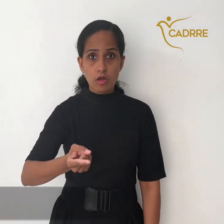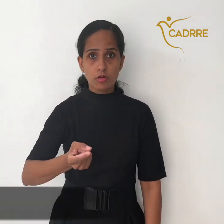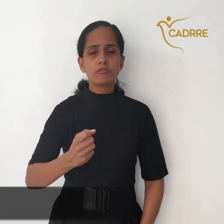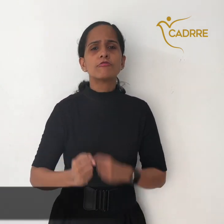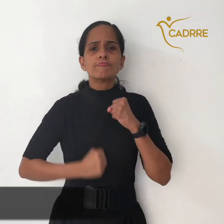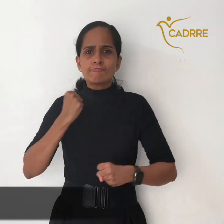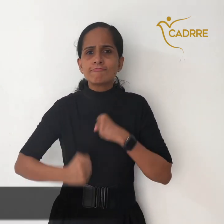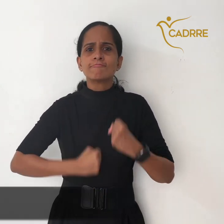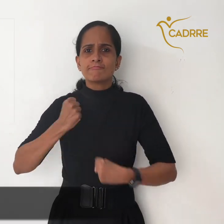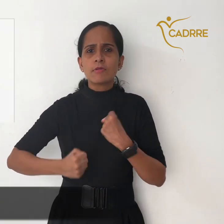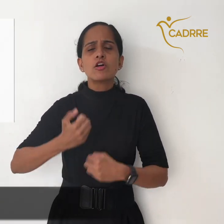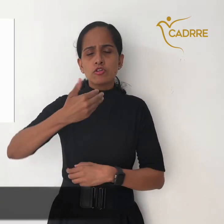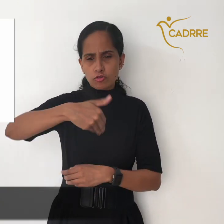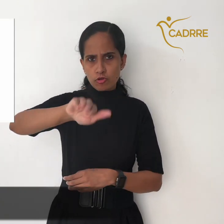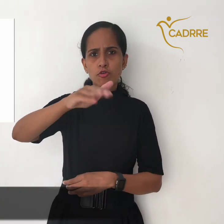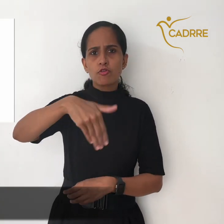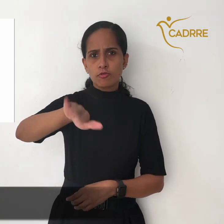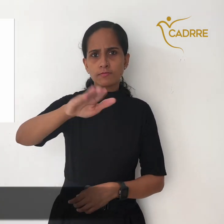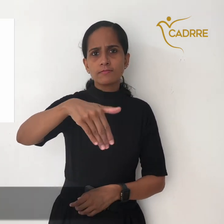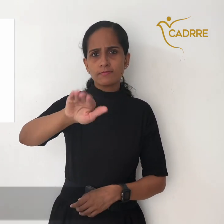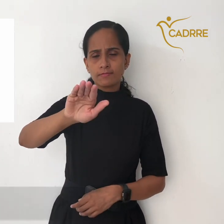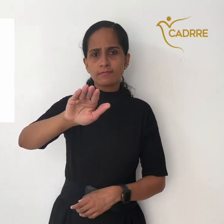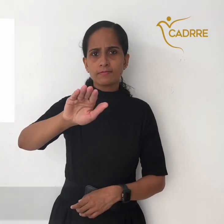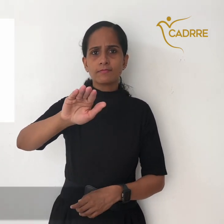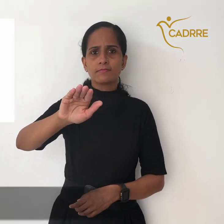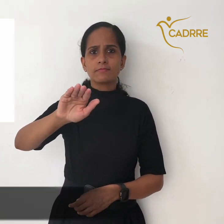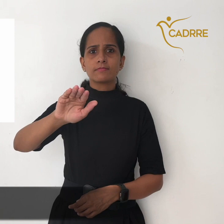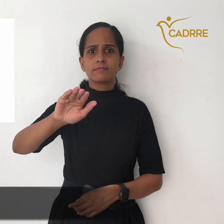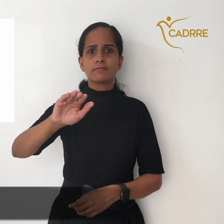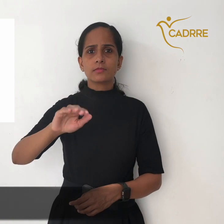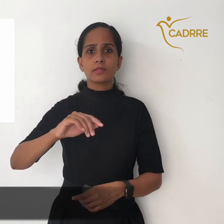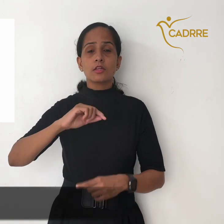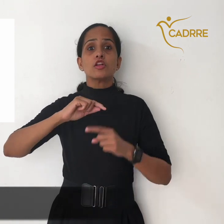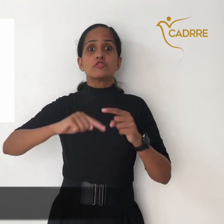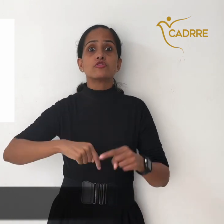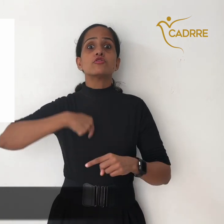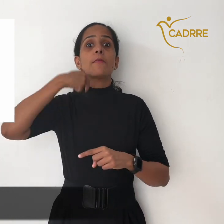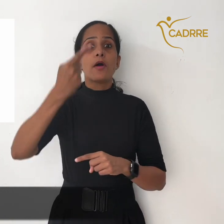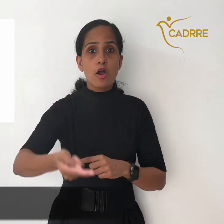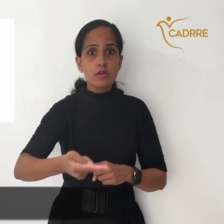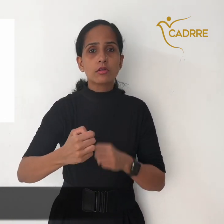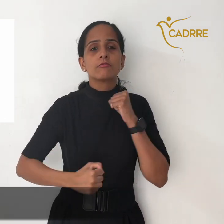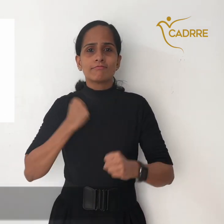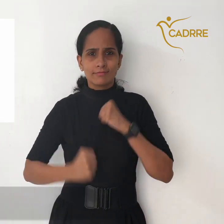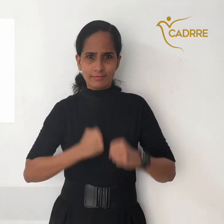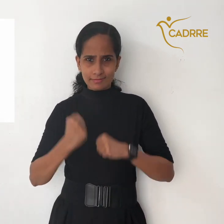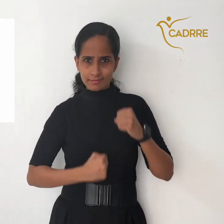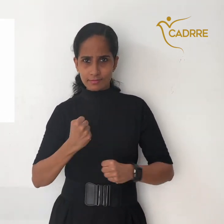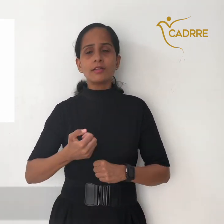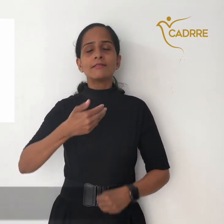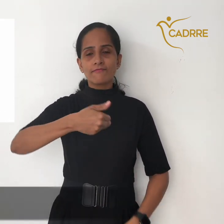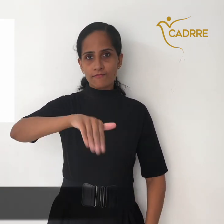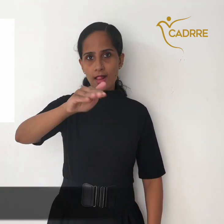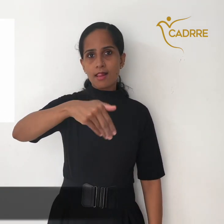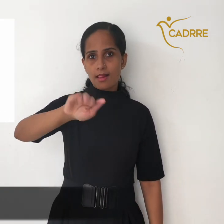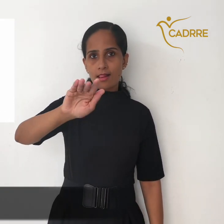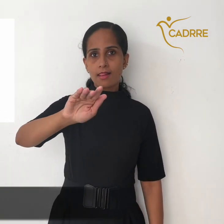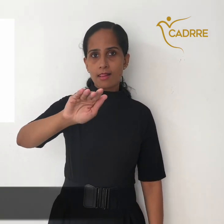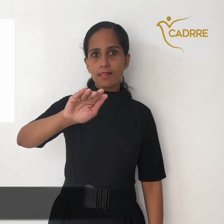For future tense, it would be tomorrow, run, will, for I will run